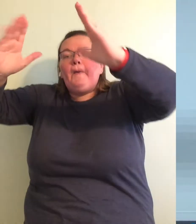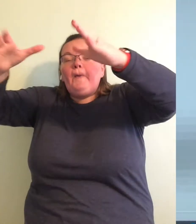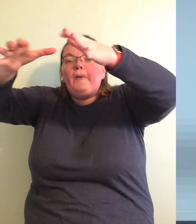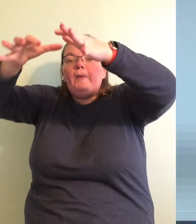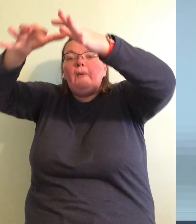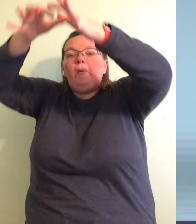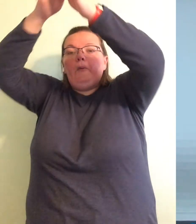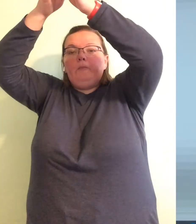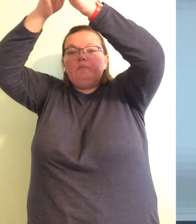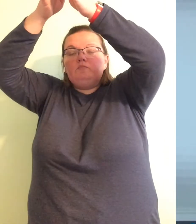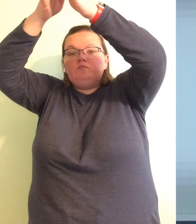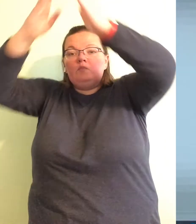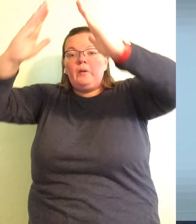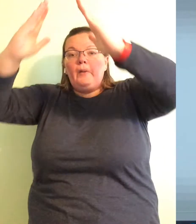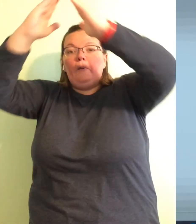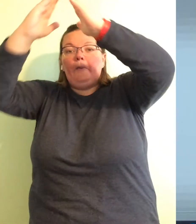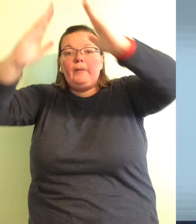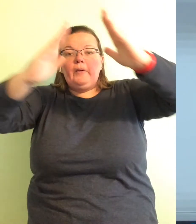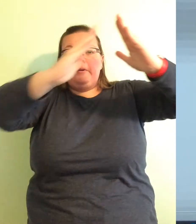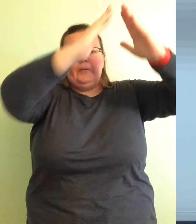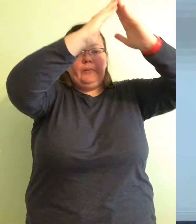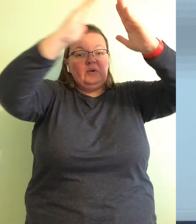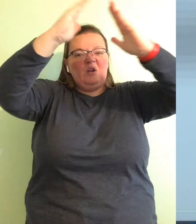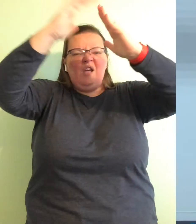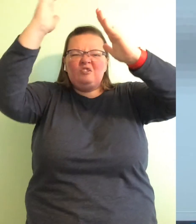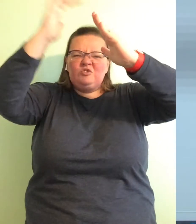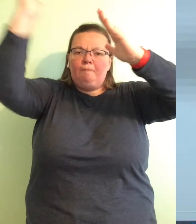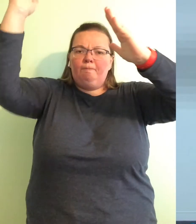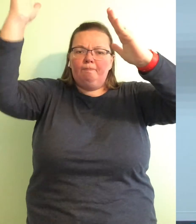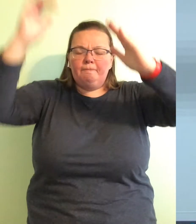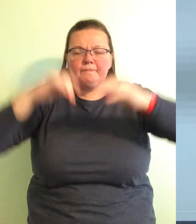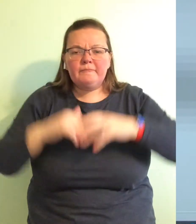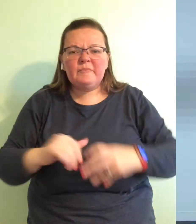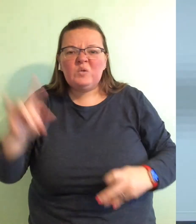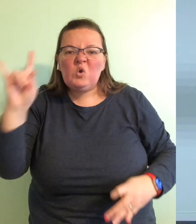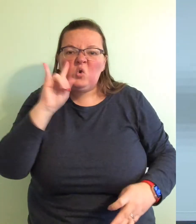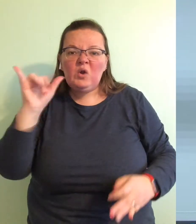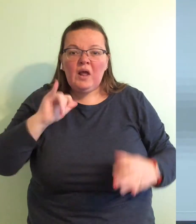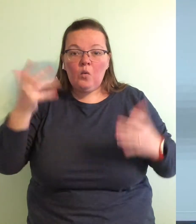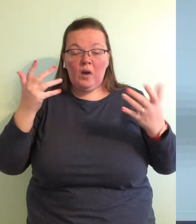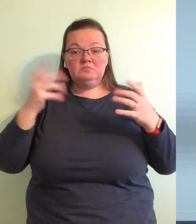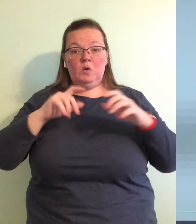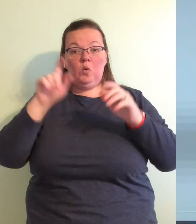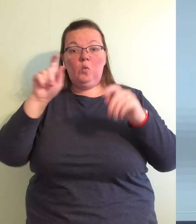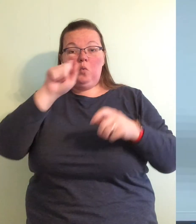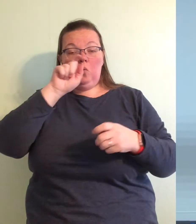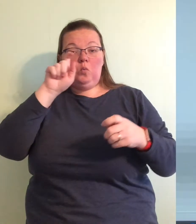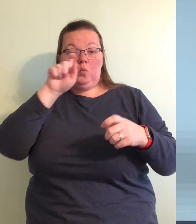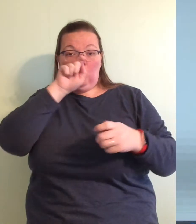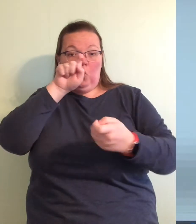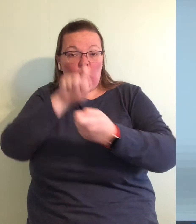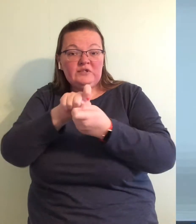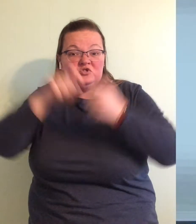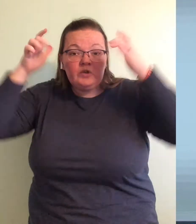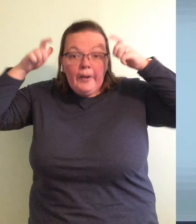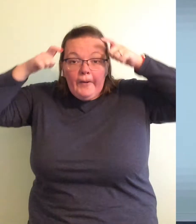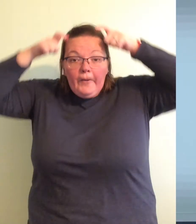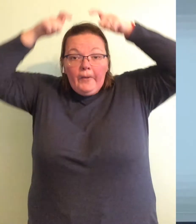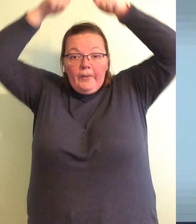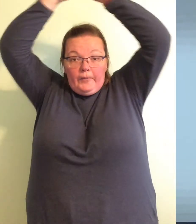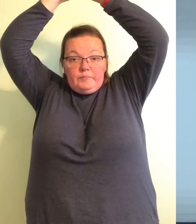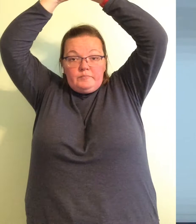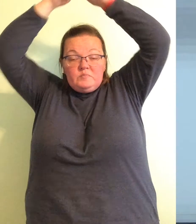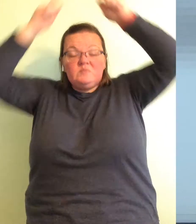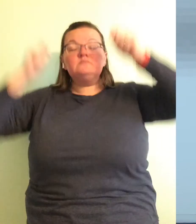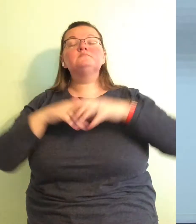long pointed spires on them, sharp as needles. They looked like huge dunce caps or sorcerer's caps, and they shone